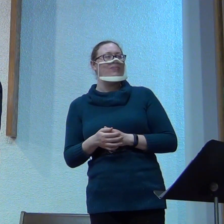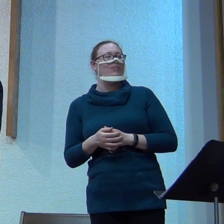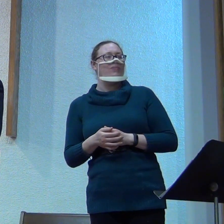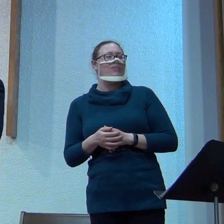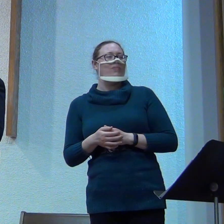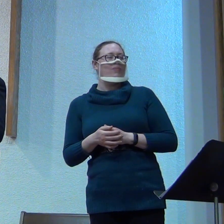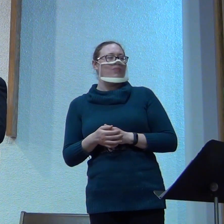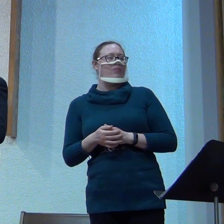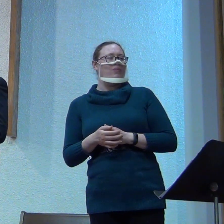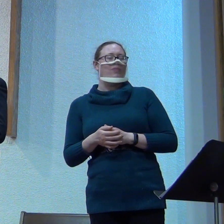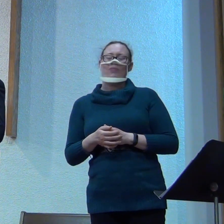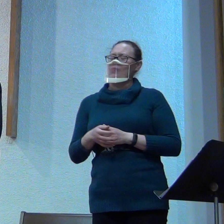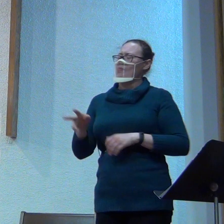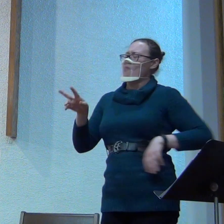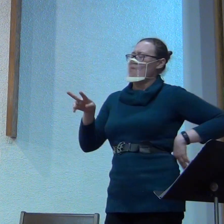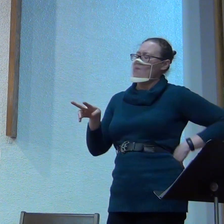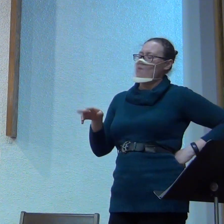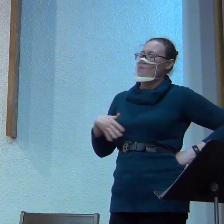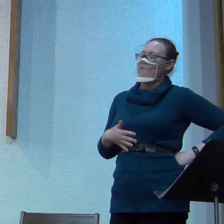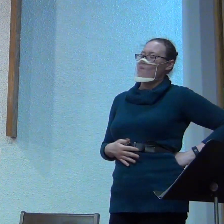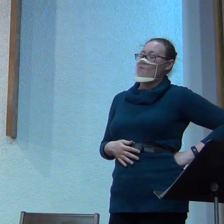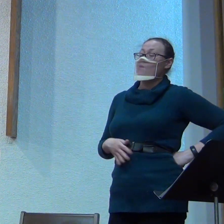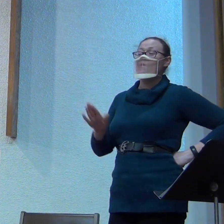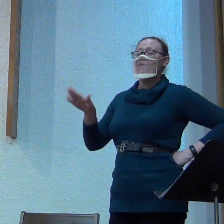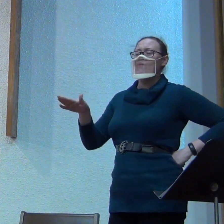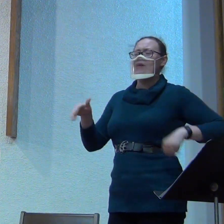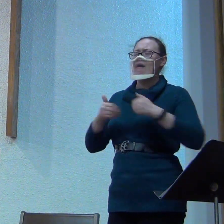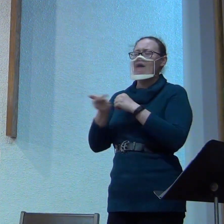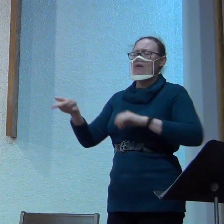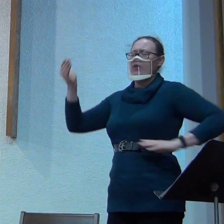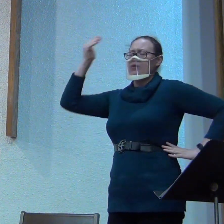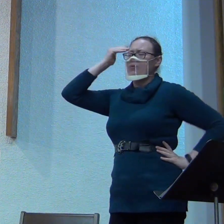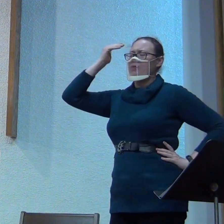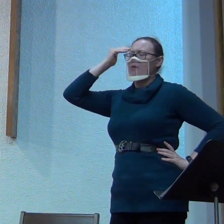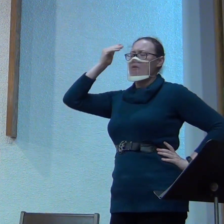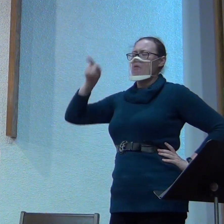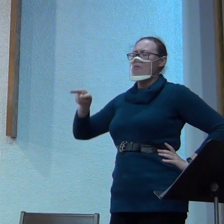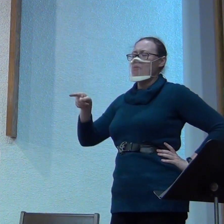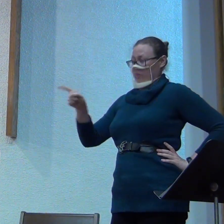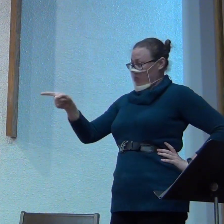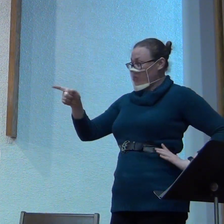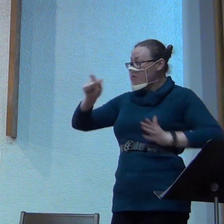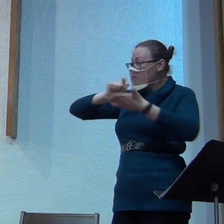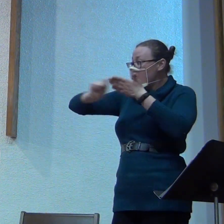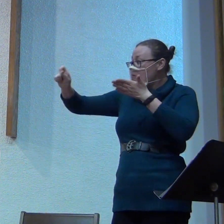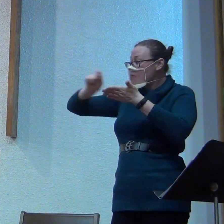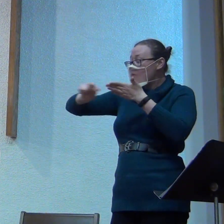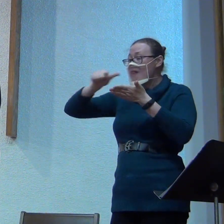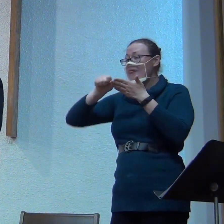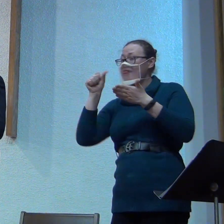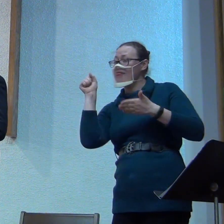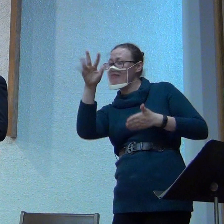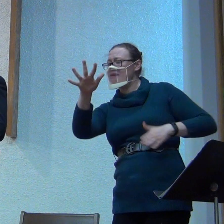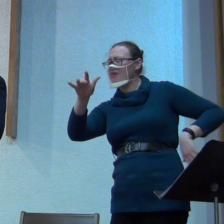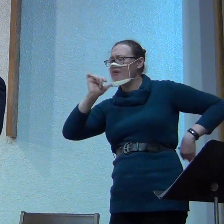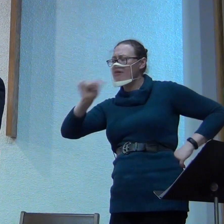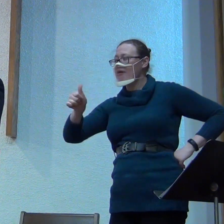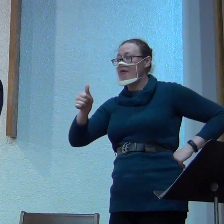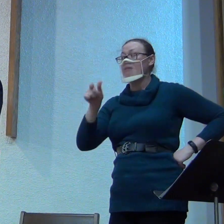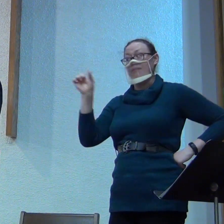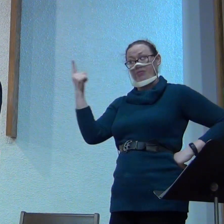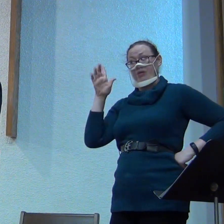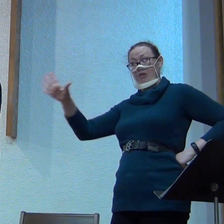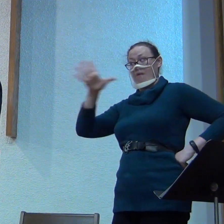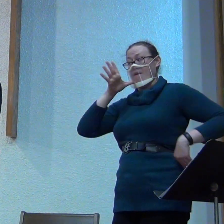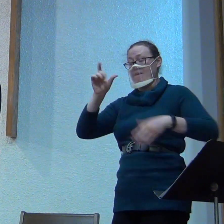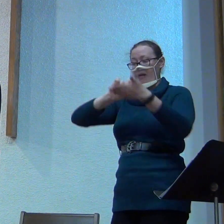And Mr. Lincoln said, "How would you know? You haven't written to her, but she